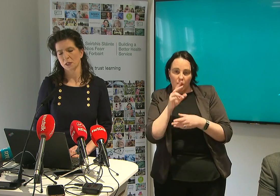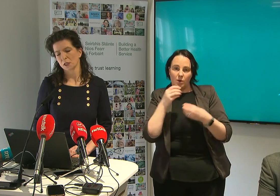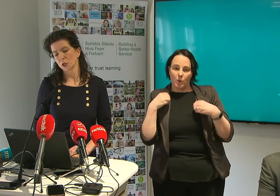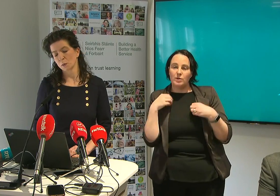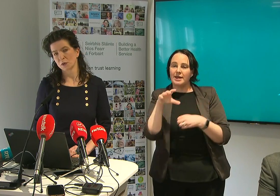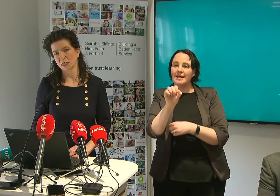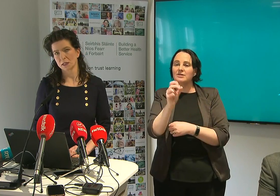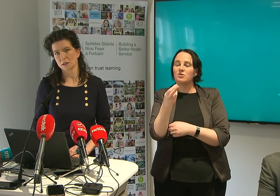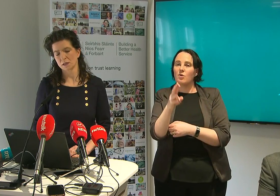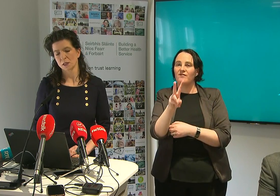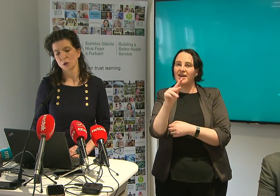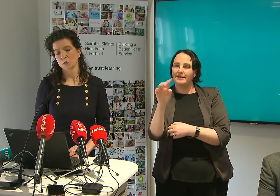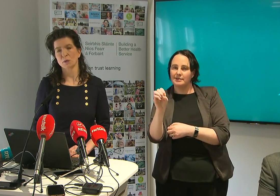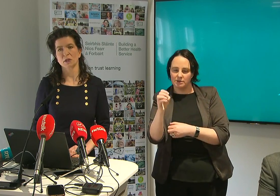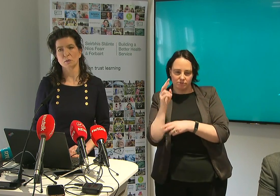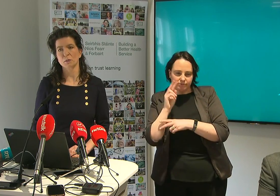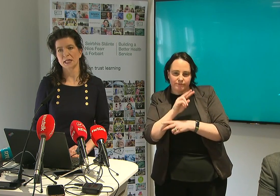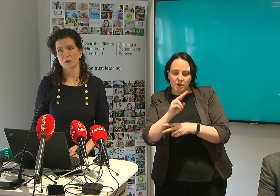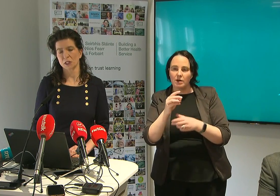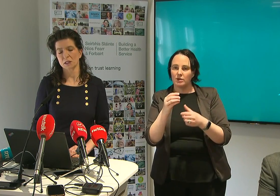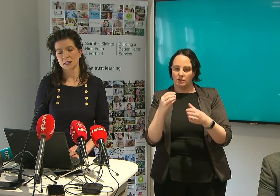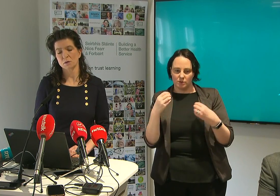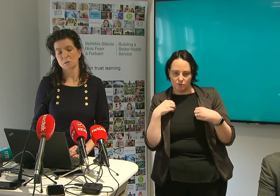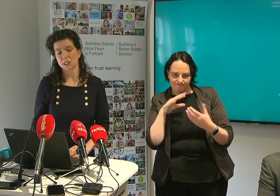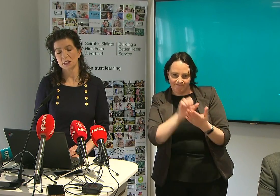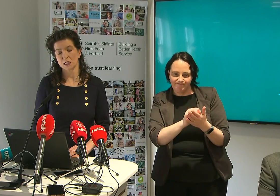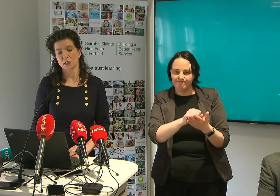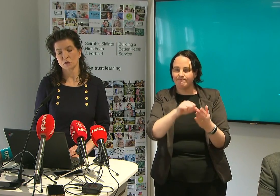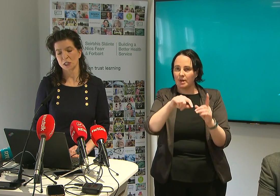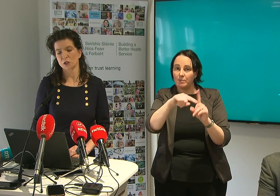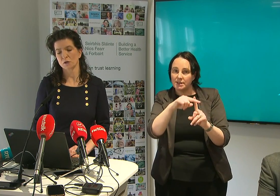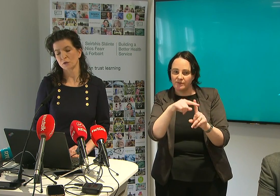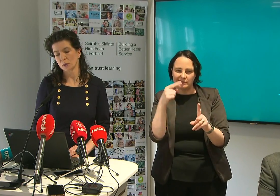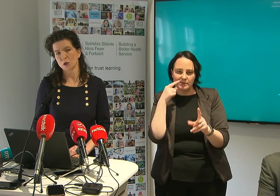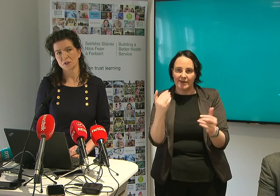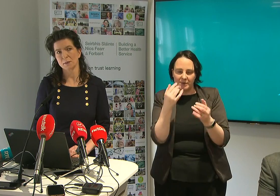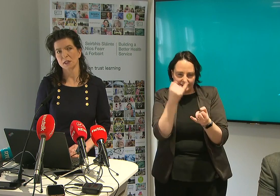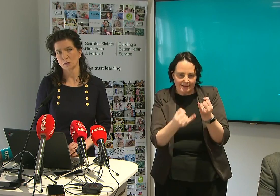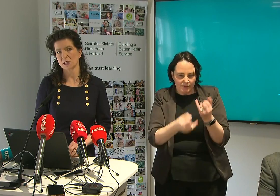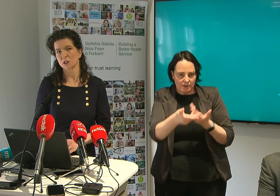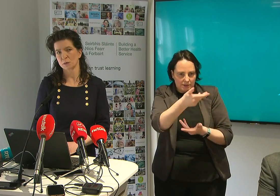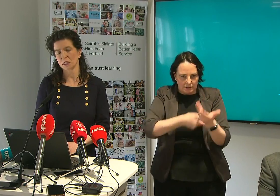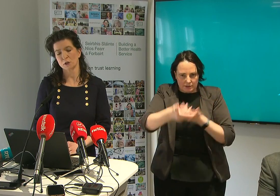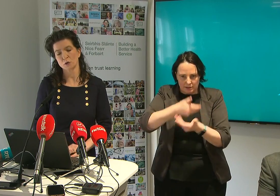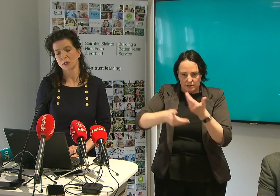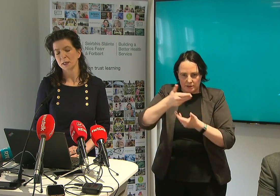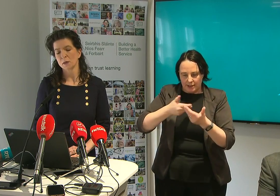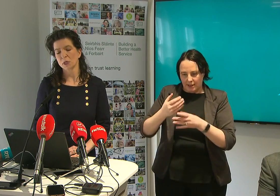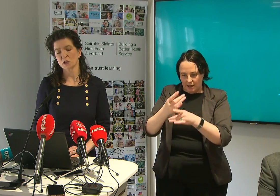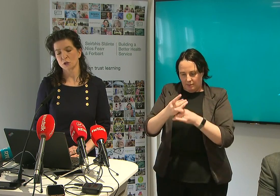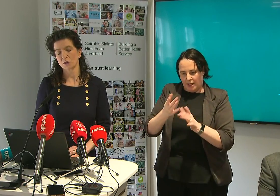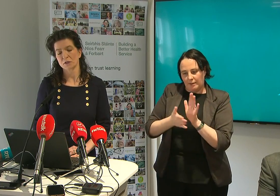first number of cases. We will be gathering detailed information from all of them, and that will start to build our